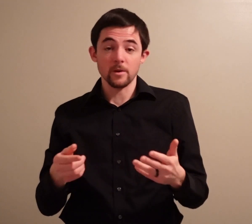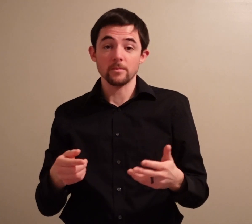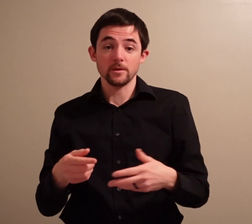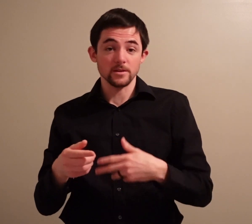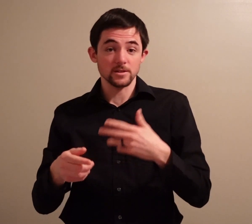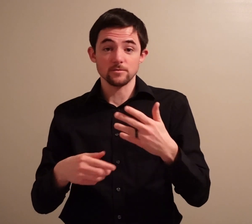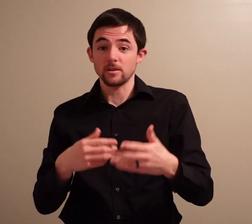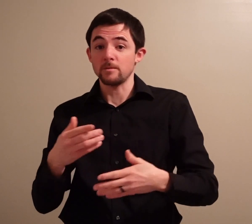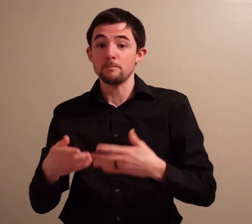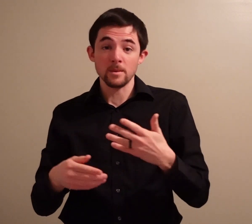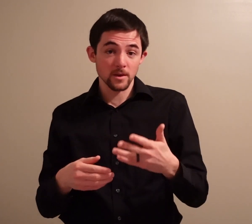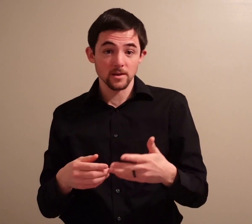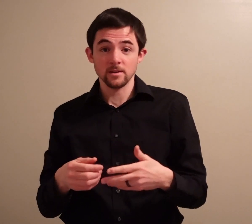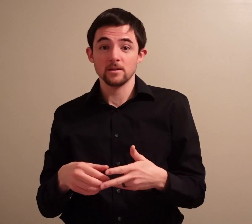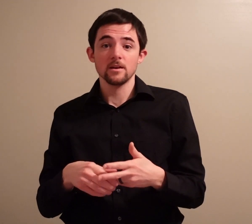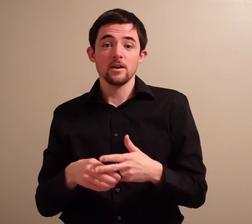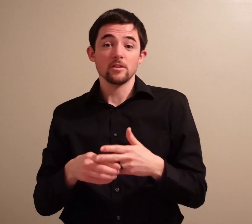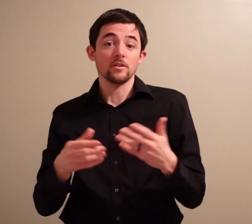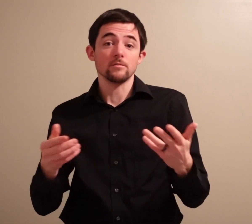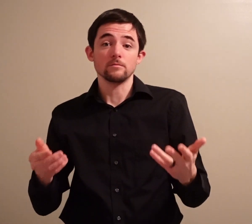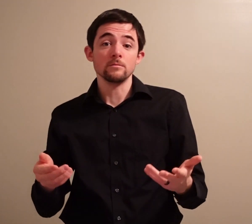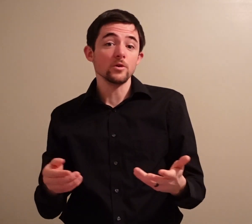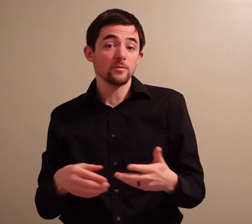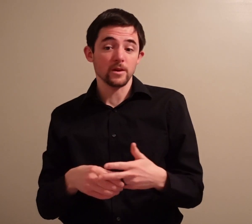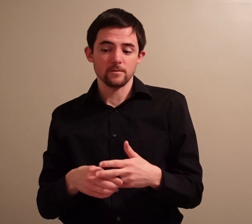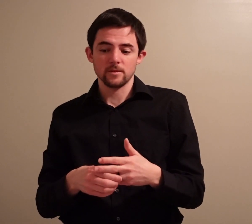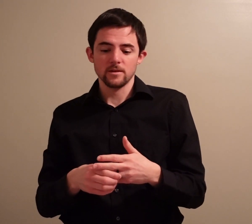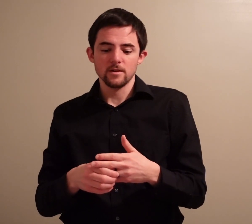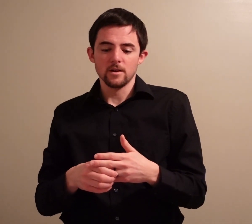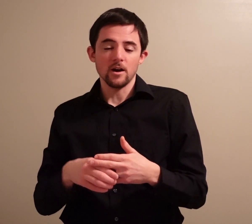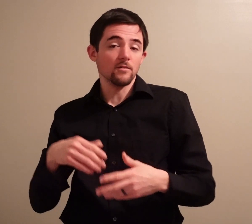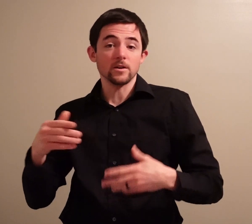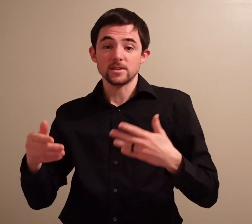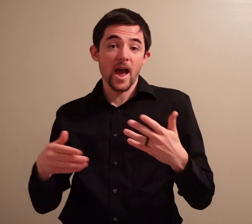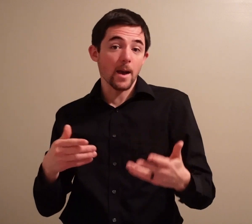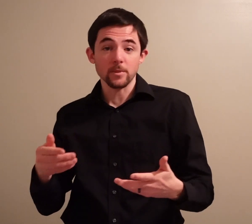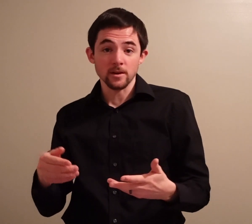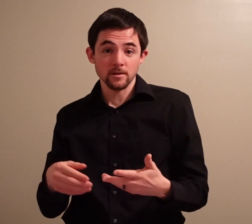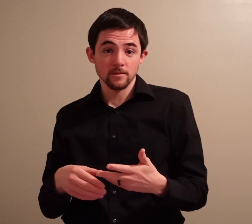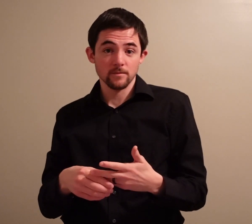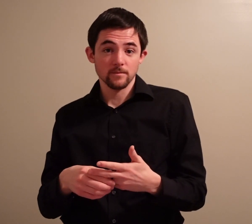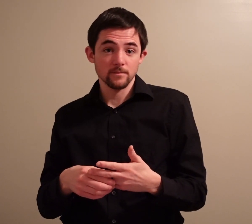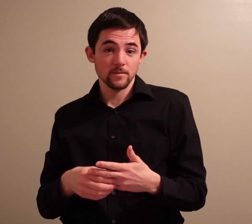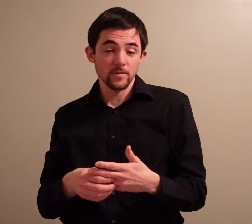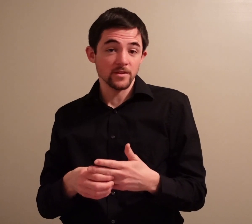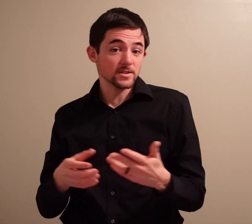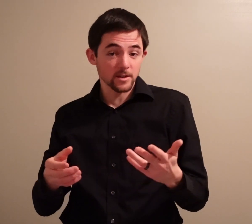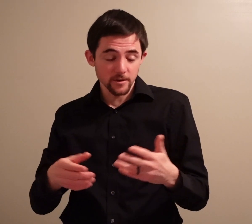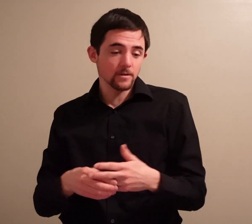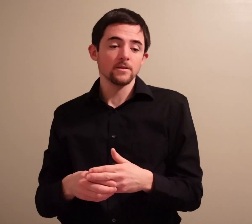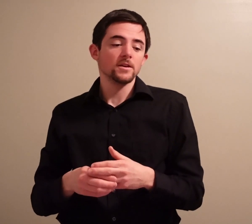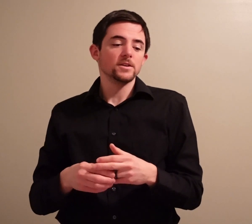remember, is just really mimicking the movement of what's happening in the scenario. So